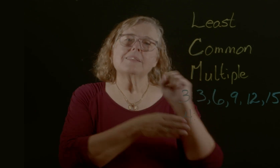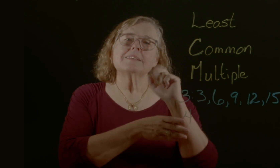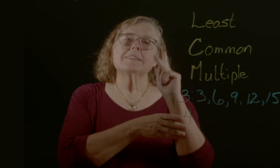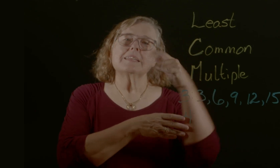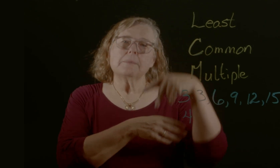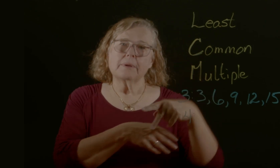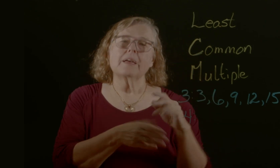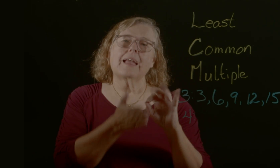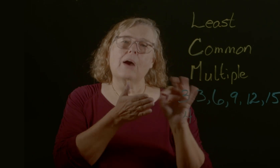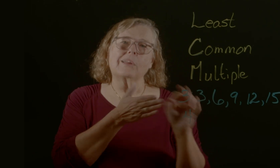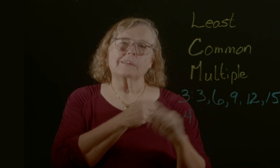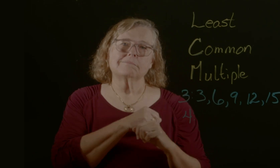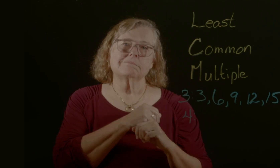So write the skip counting, okay?